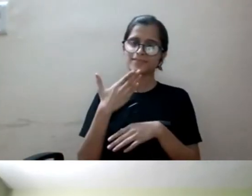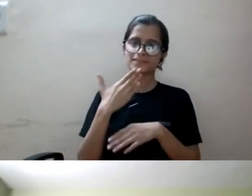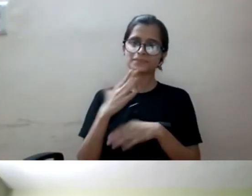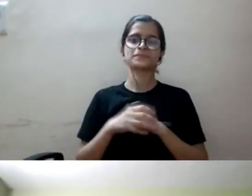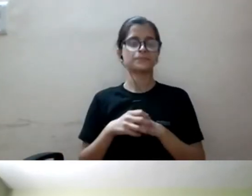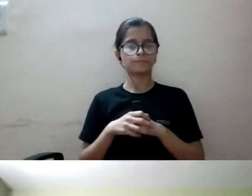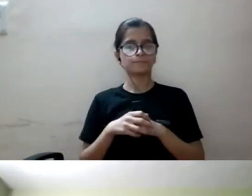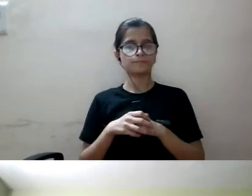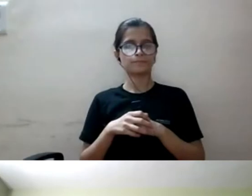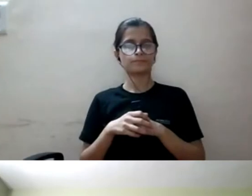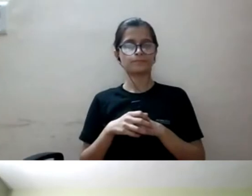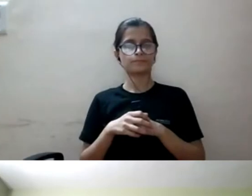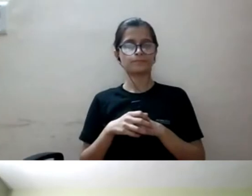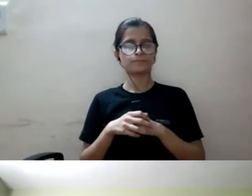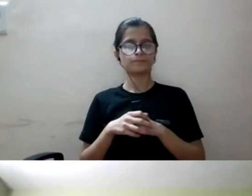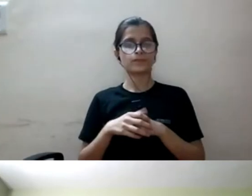But before I hand over